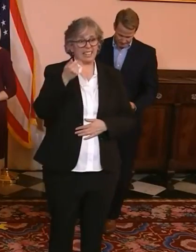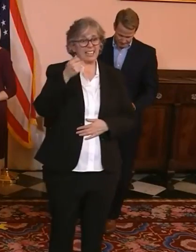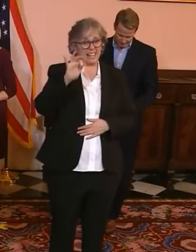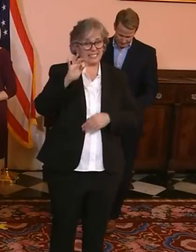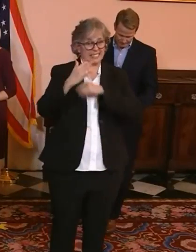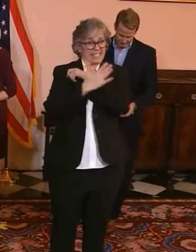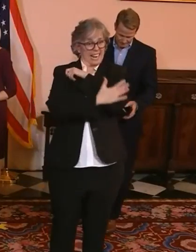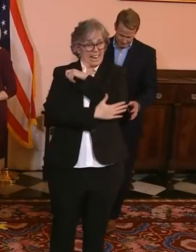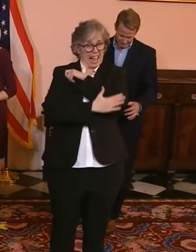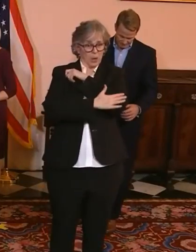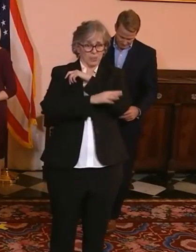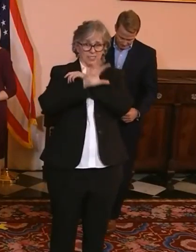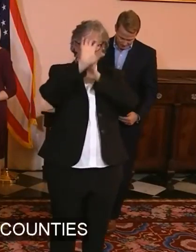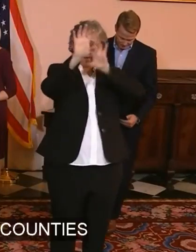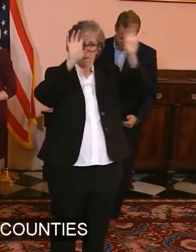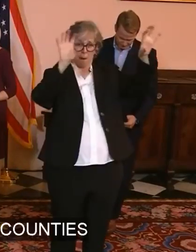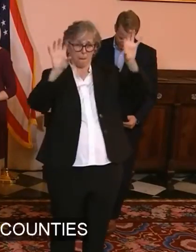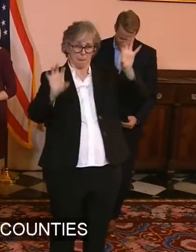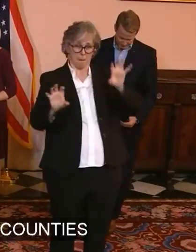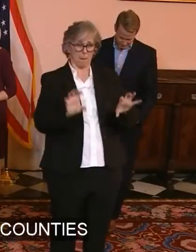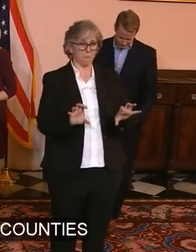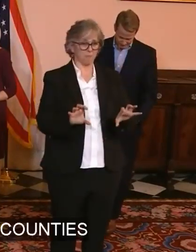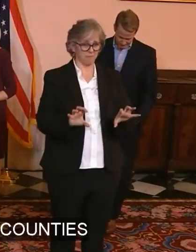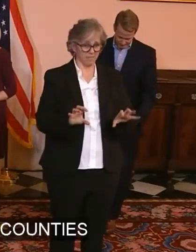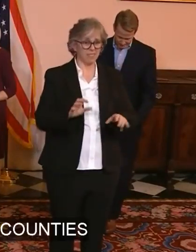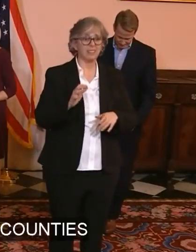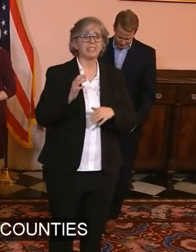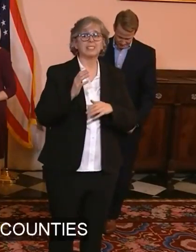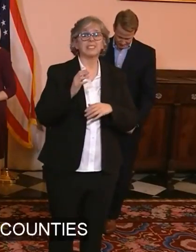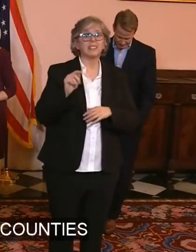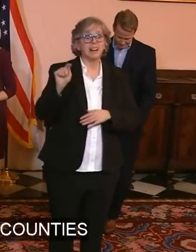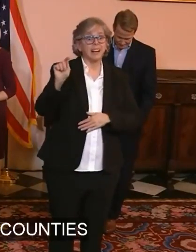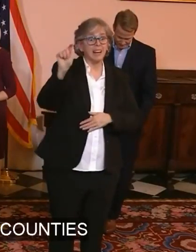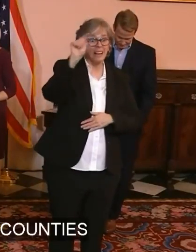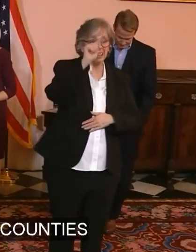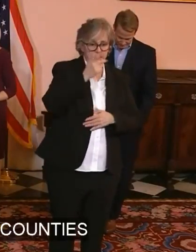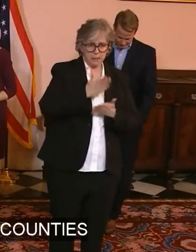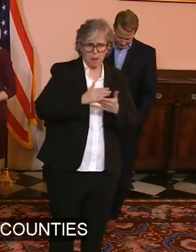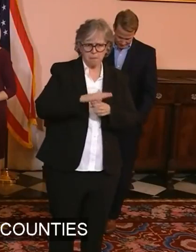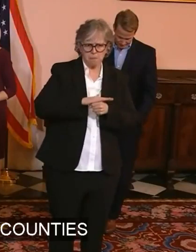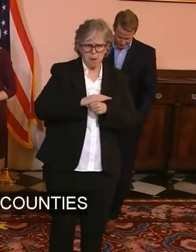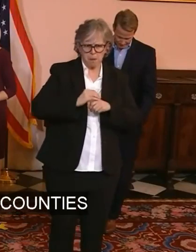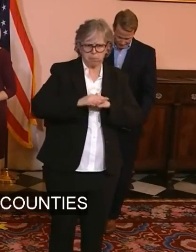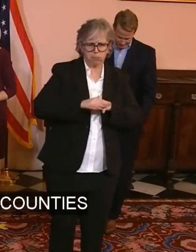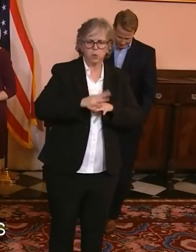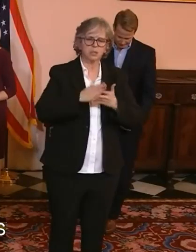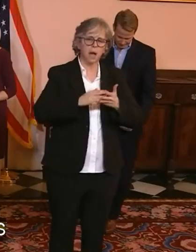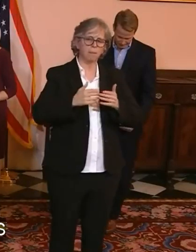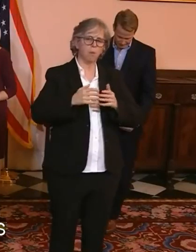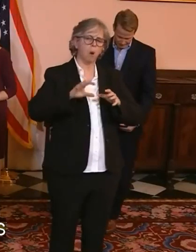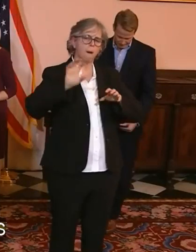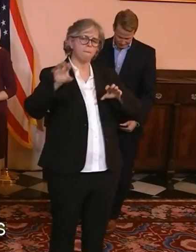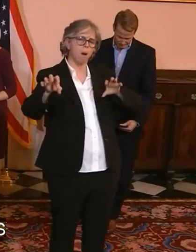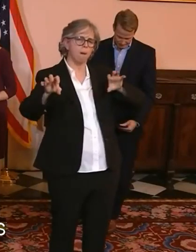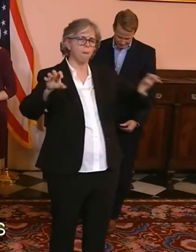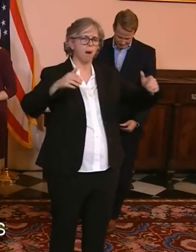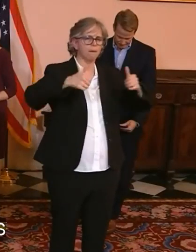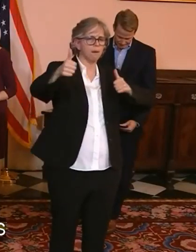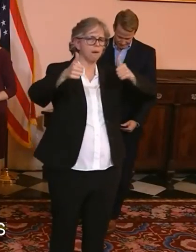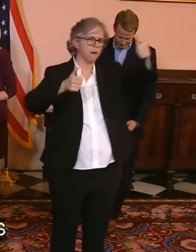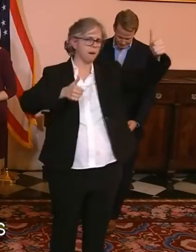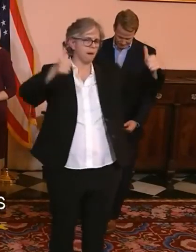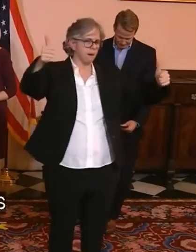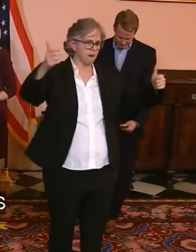now, and some of those counties represent outlying counties. So those are our numbers as we know